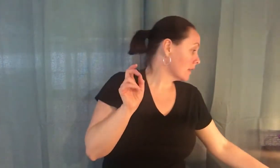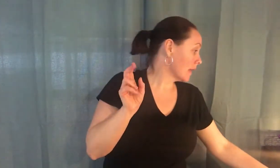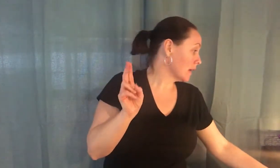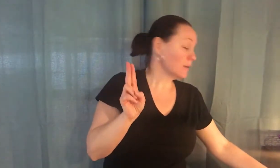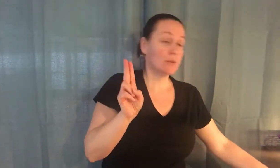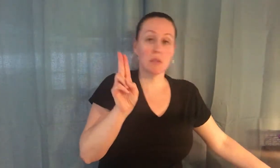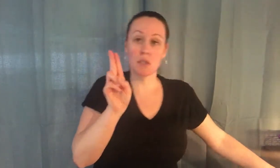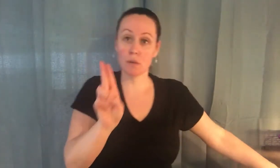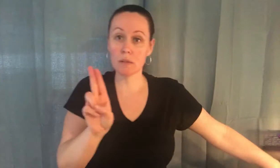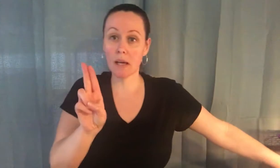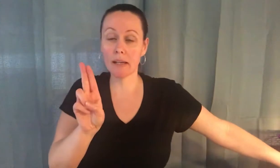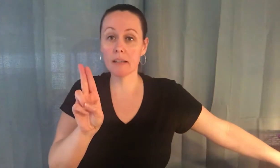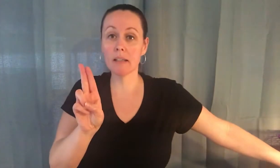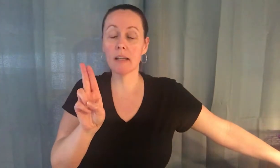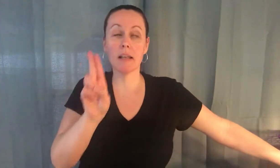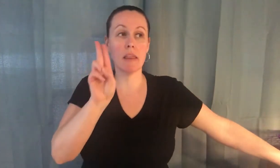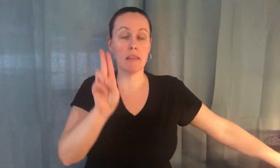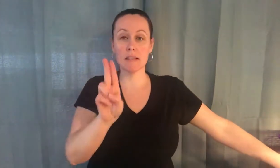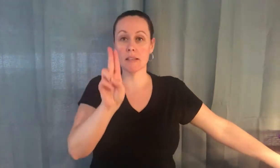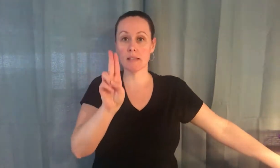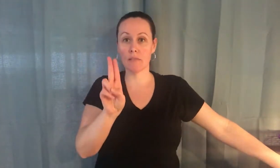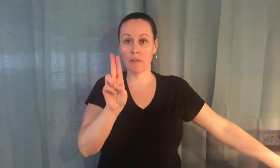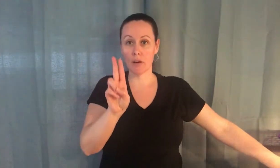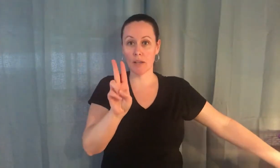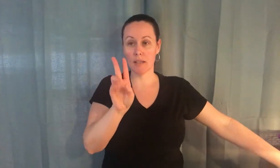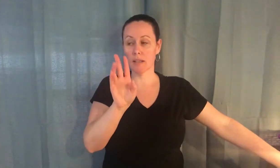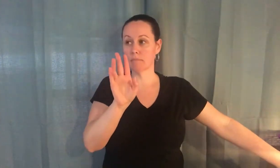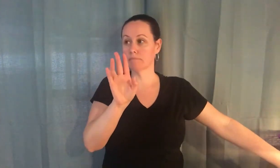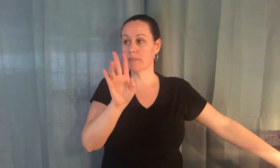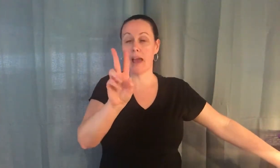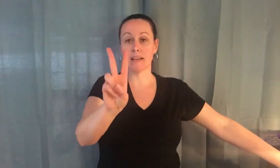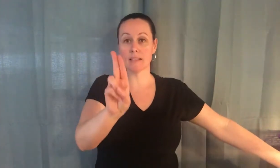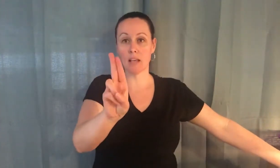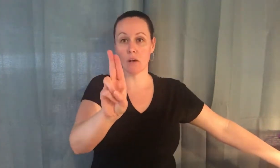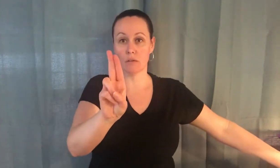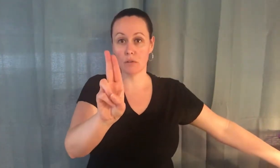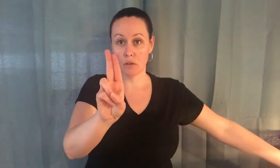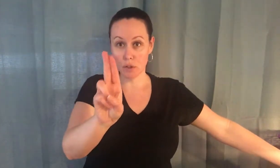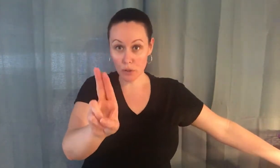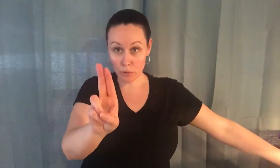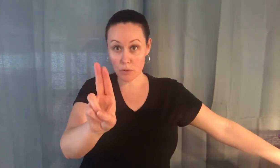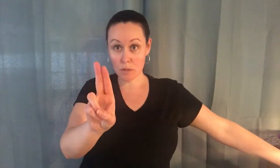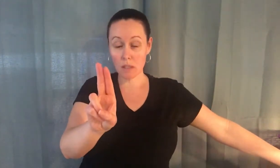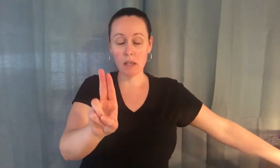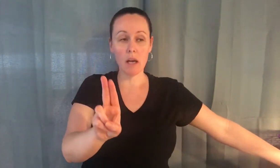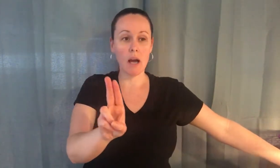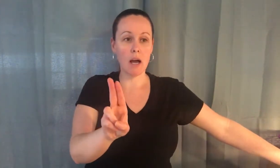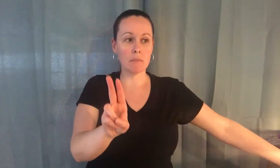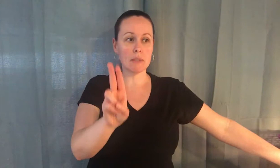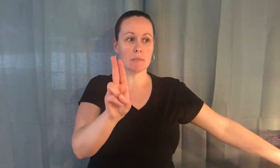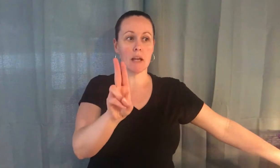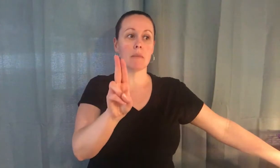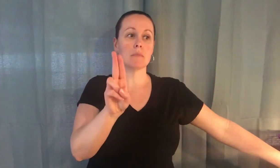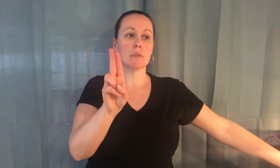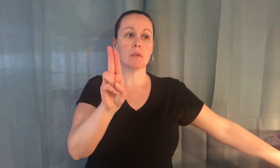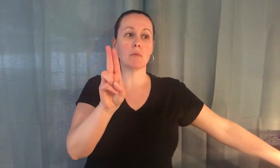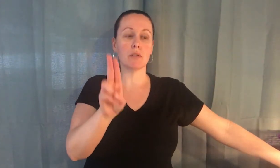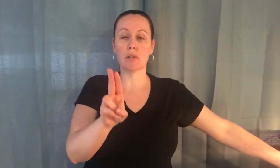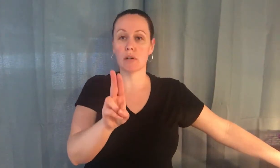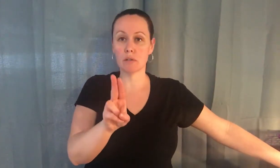They use a U sign. This is a very ASL use. Sometimes when you're talking to